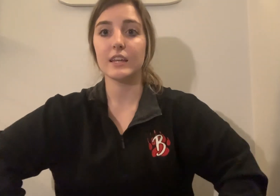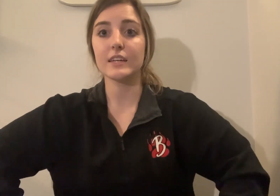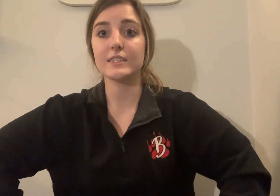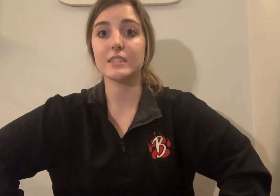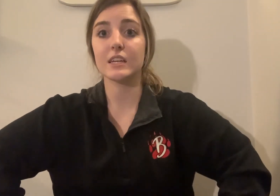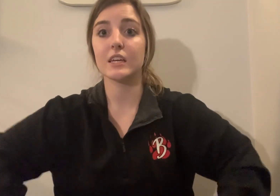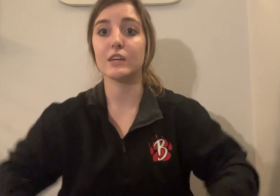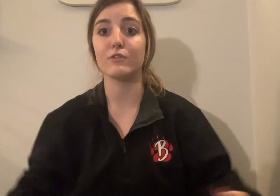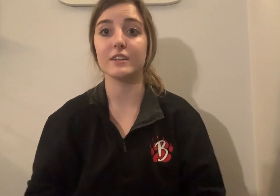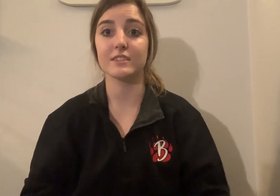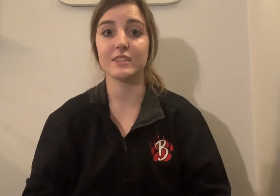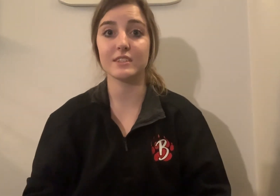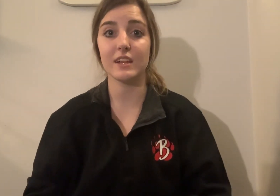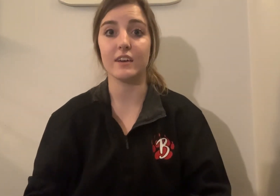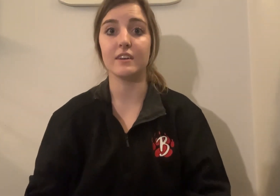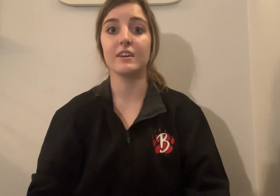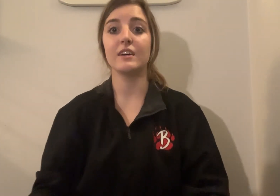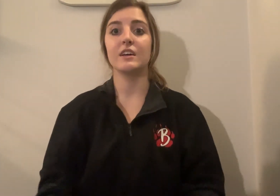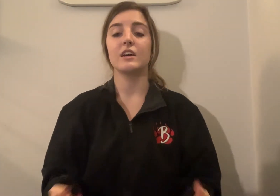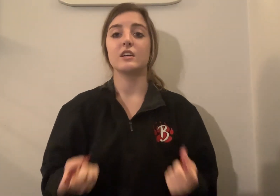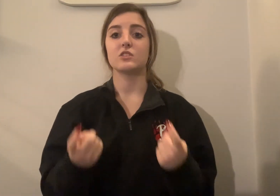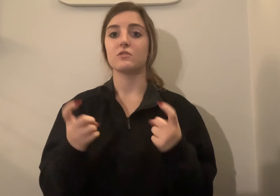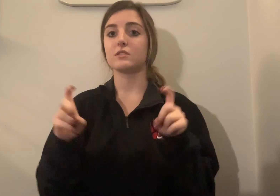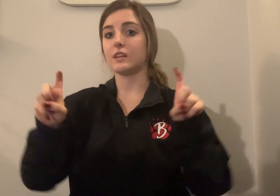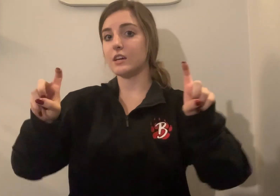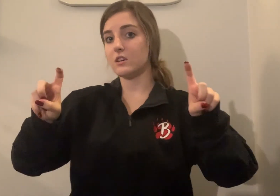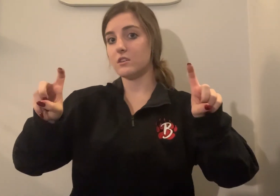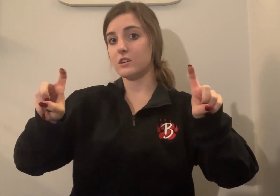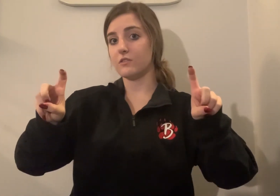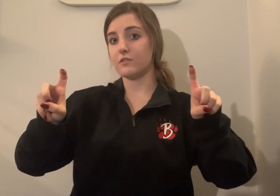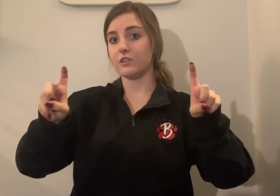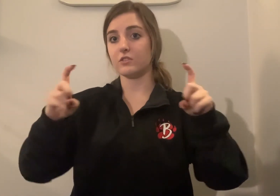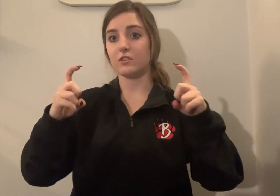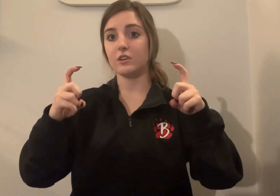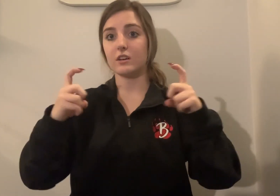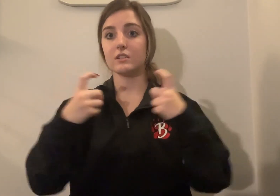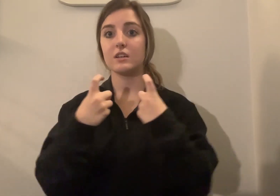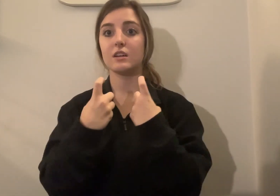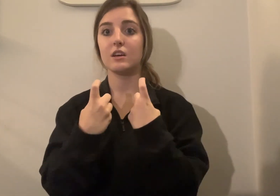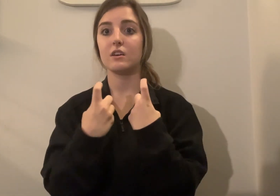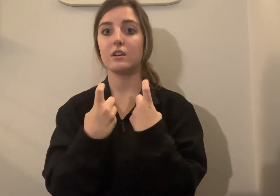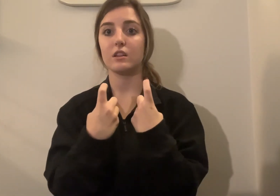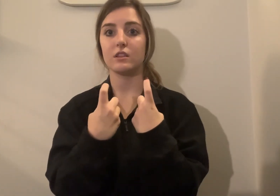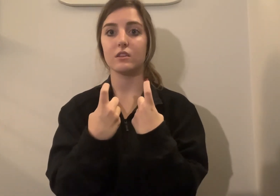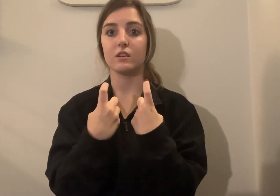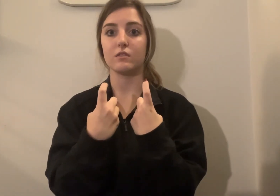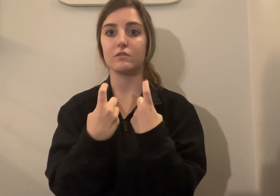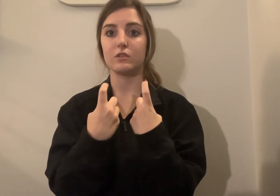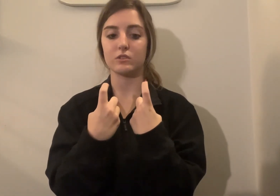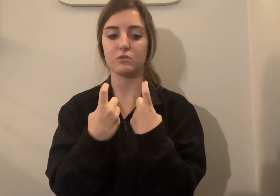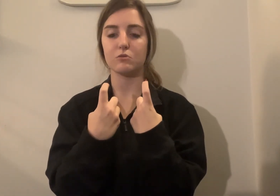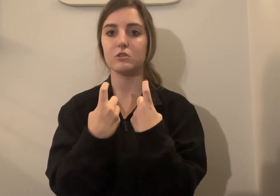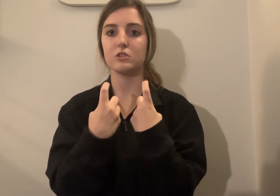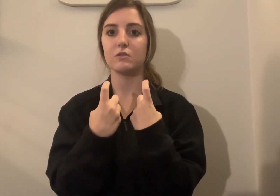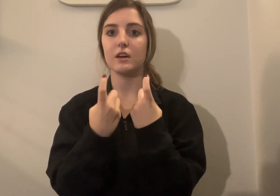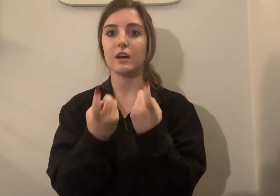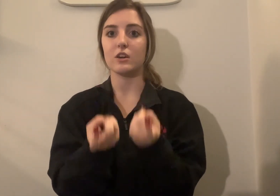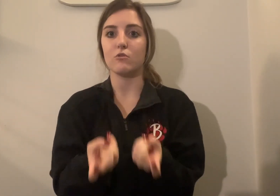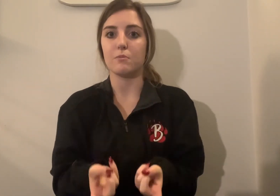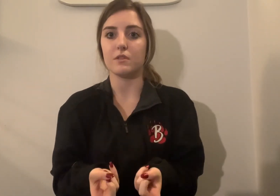Next, he rides in a sleigh. So sleigh, your fingers are hooked. The hooks are towards you and you open them up.